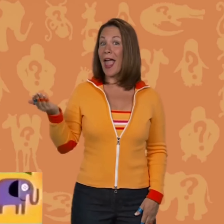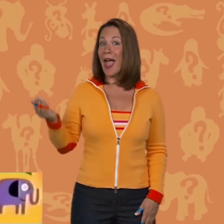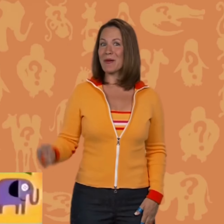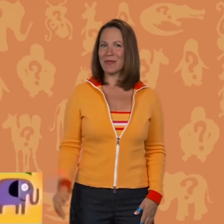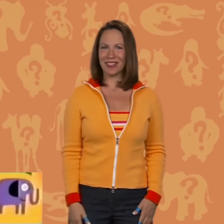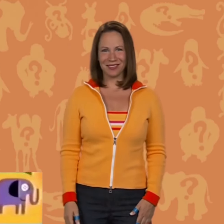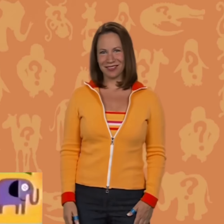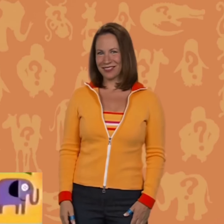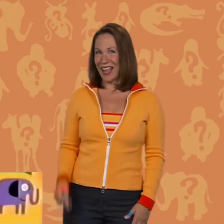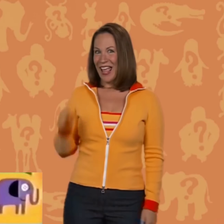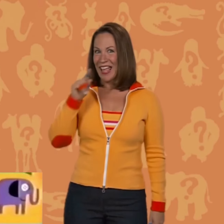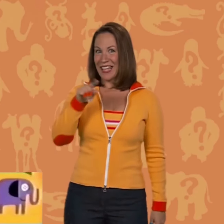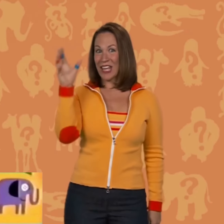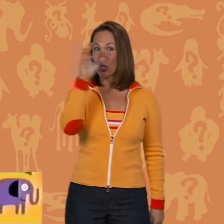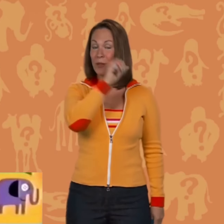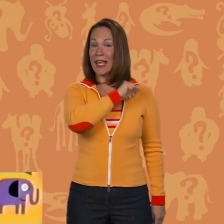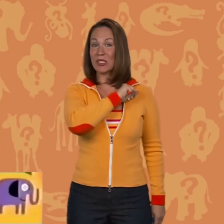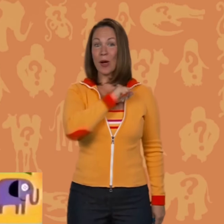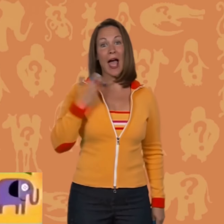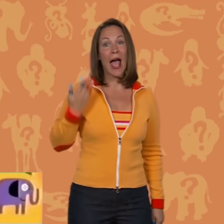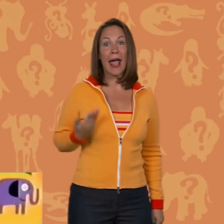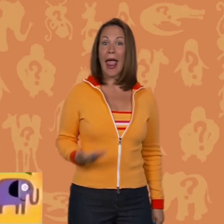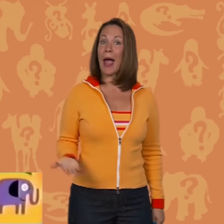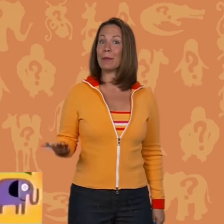am? Can you guess what I am?